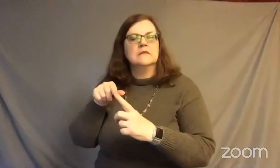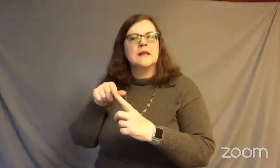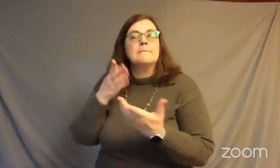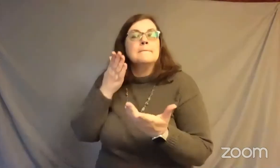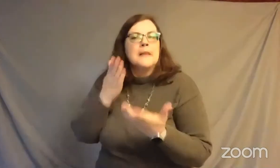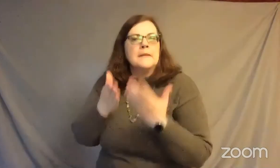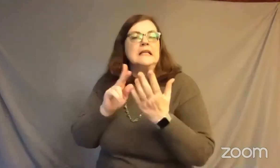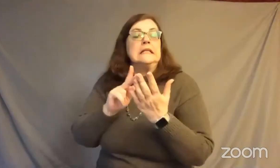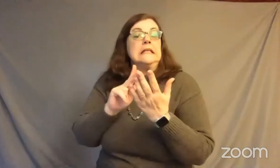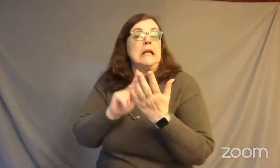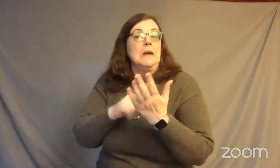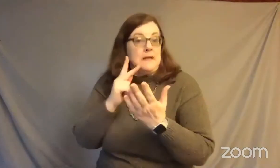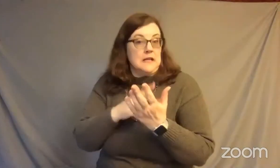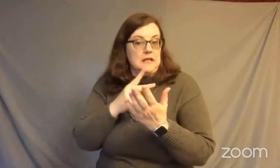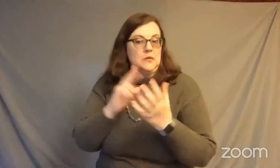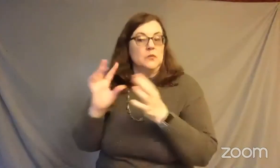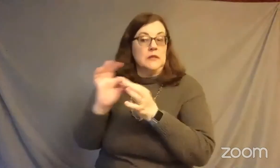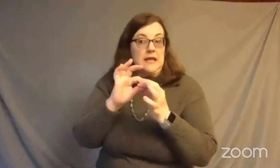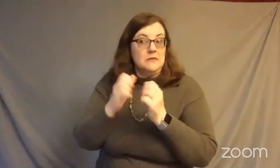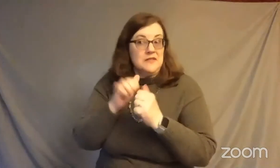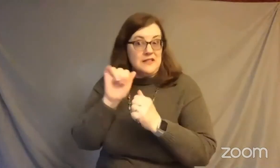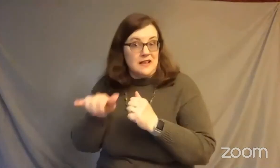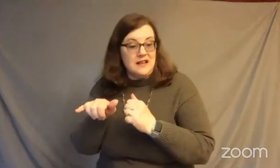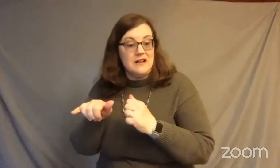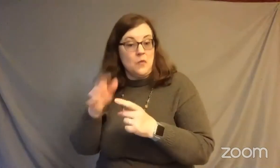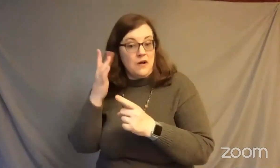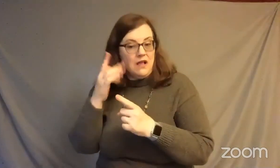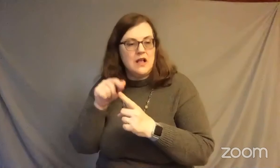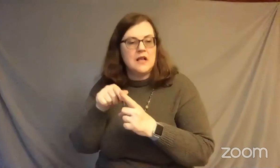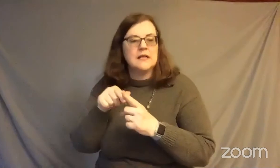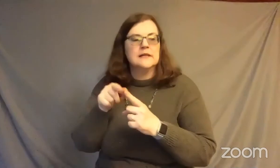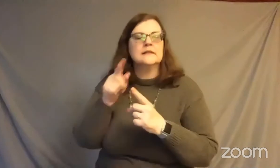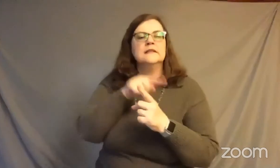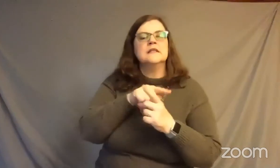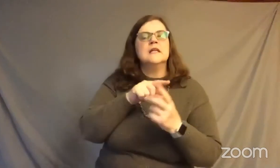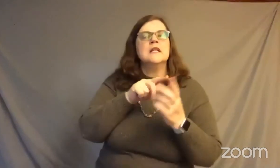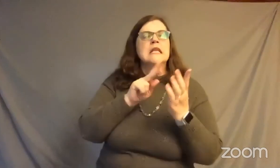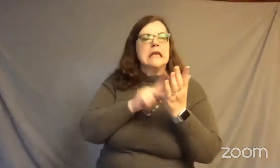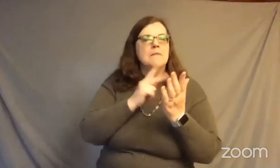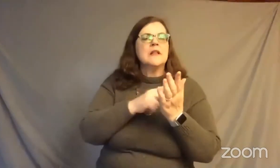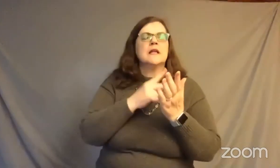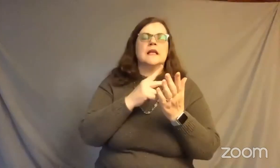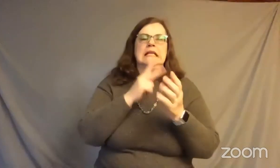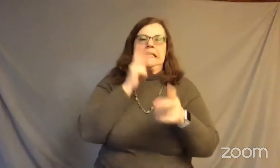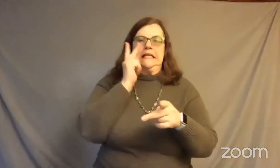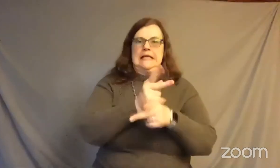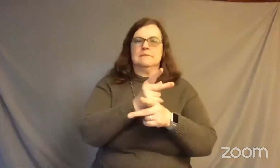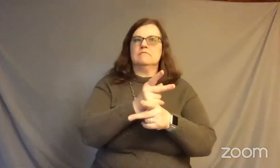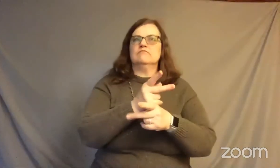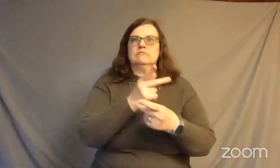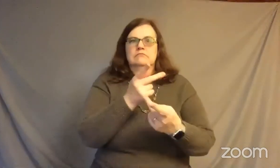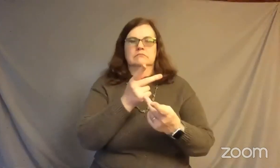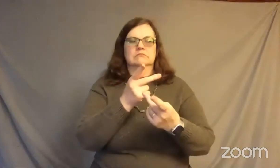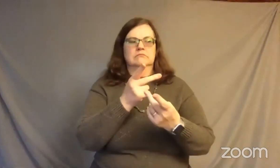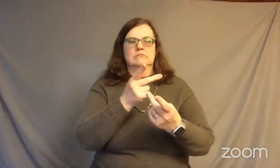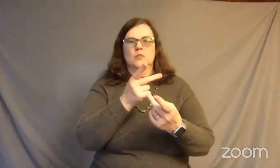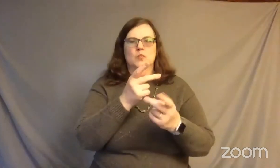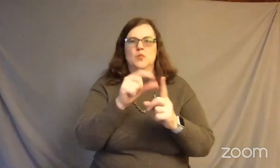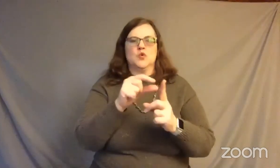So the question of whether this position is good for processing is there as well. And we could ask the same question with